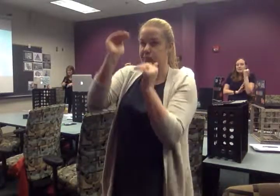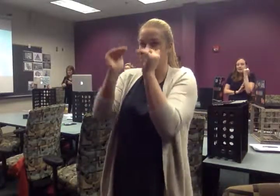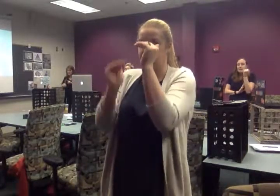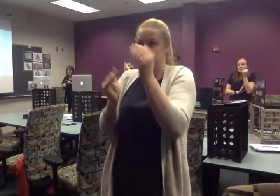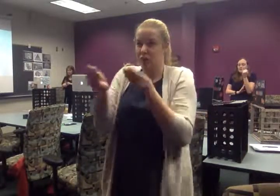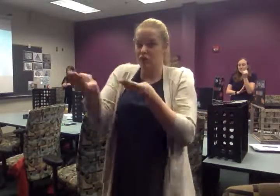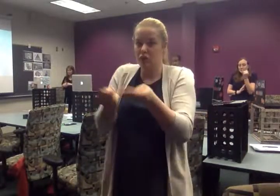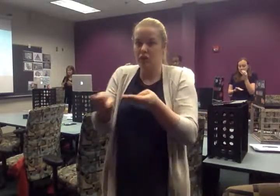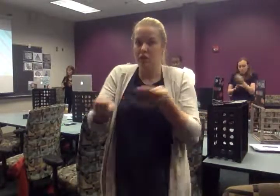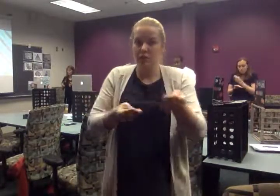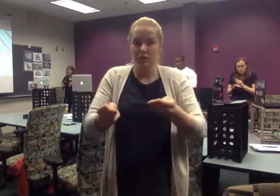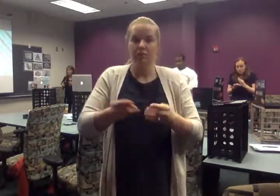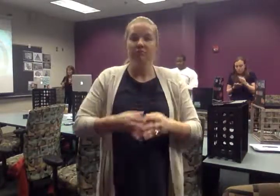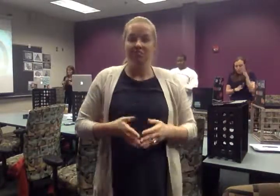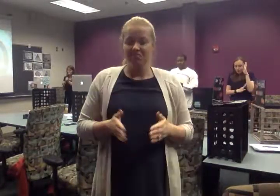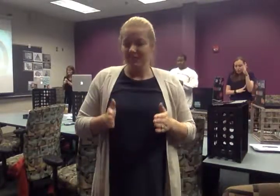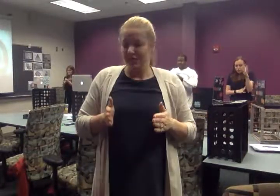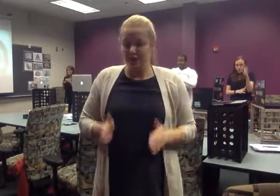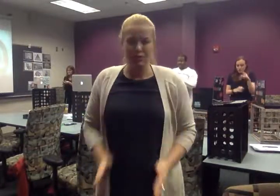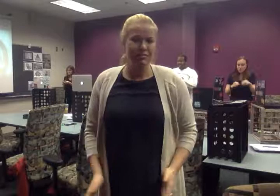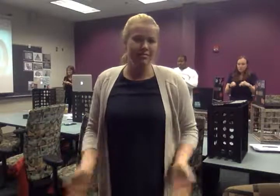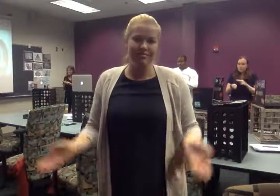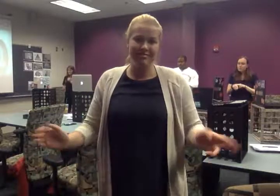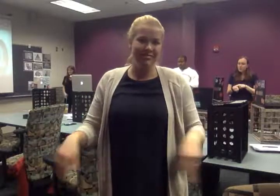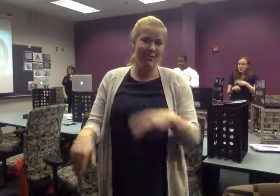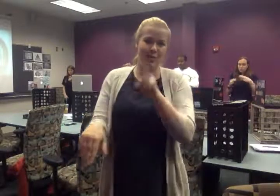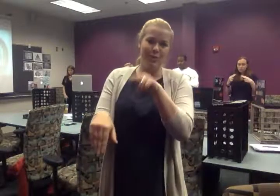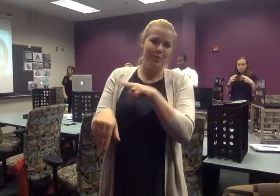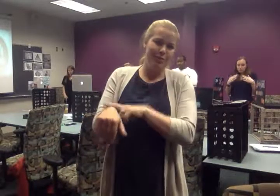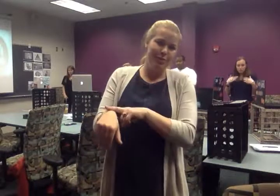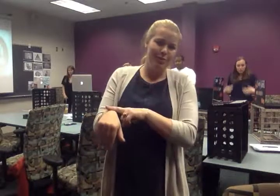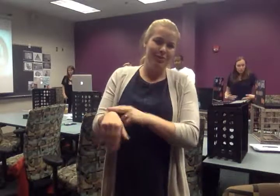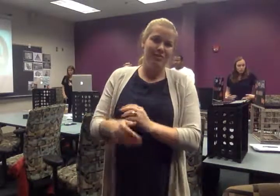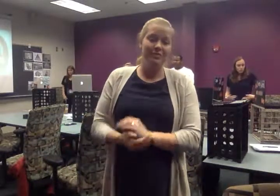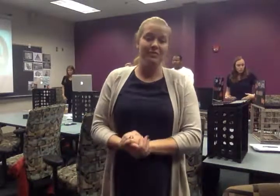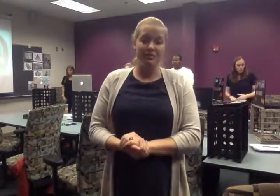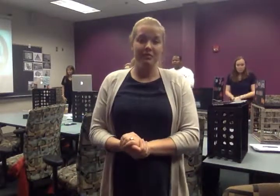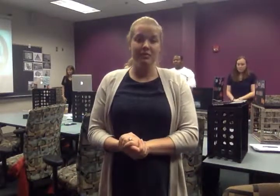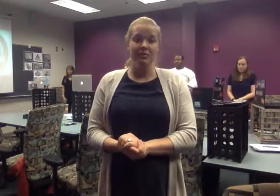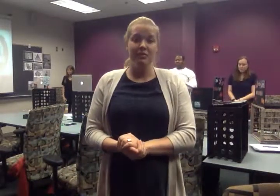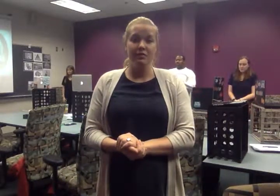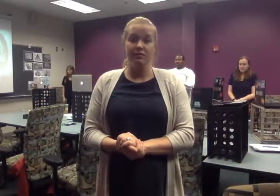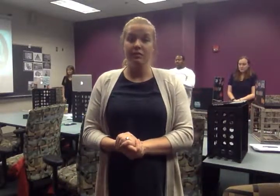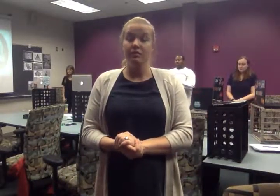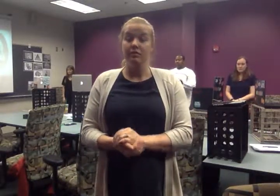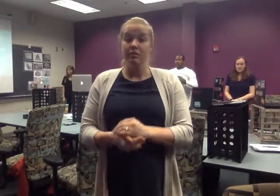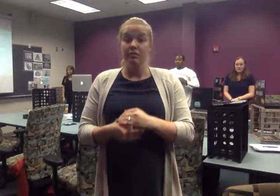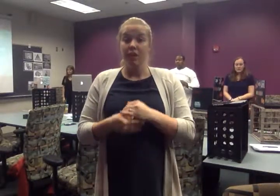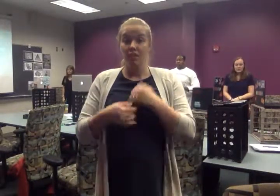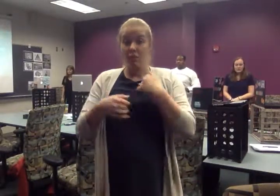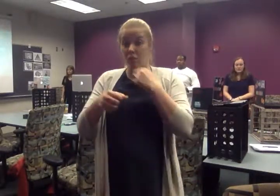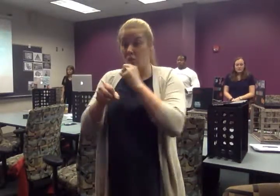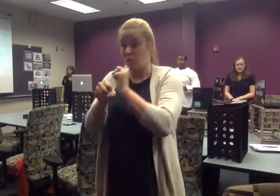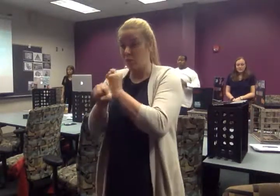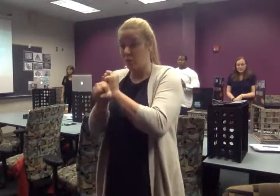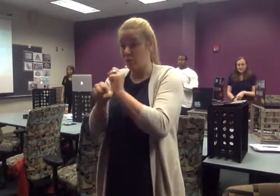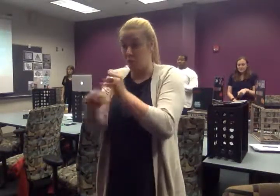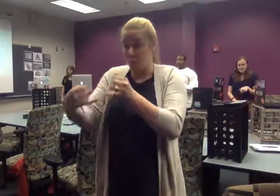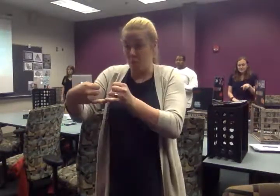part of human nature. Like in the second chapter of Wealth of Nations, Smith explicitly says that the division of labor is the, quote, consequence of a certain